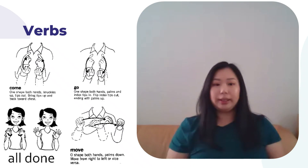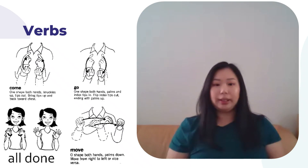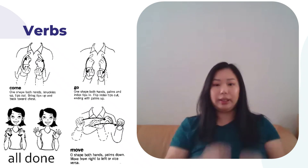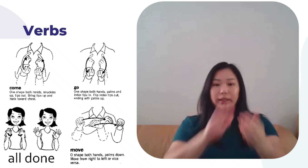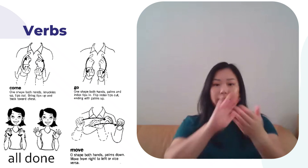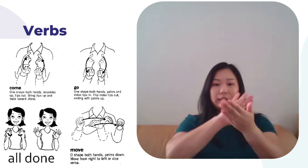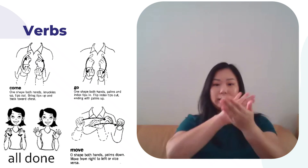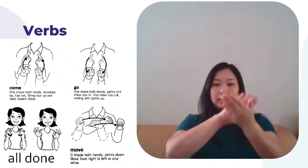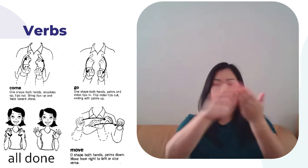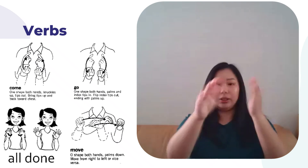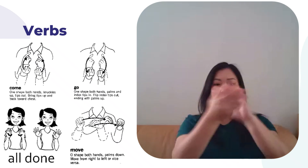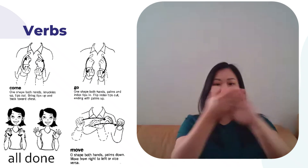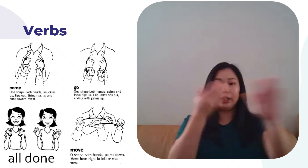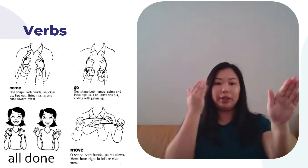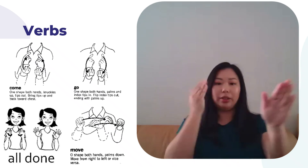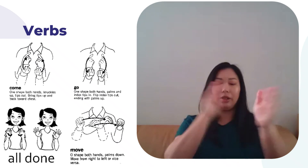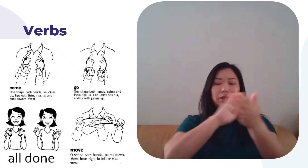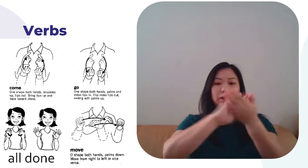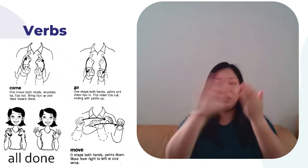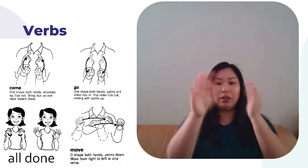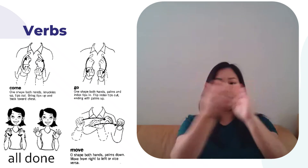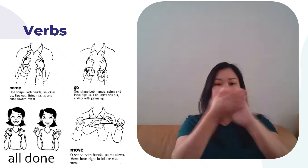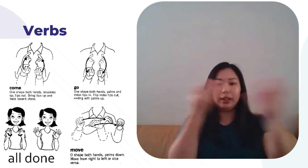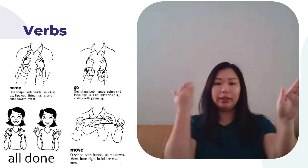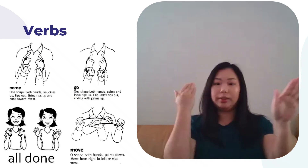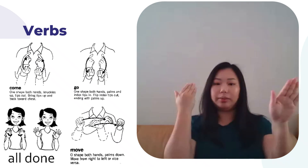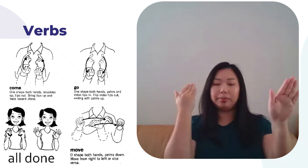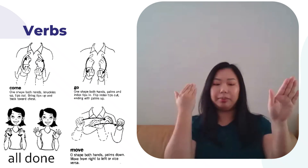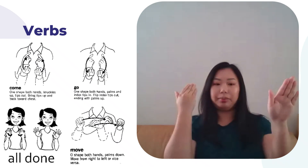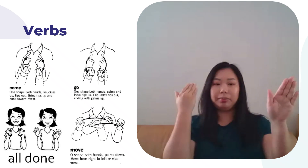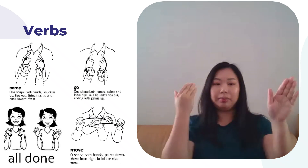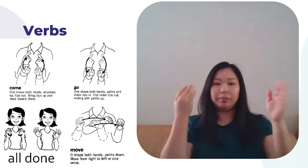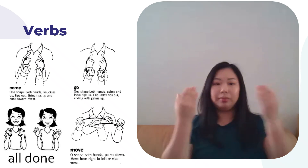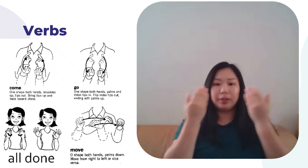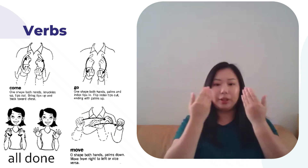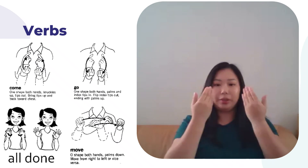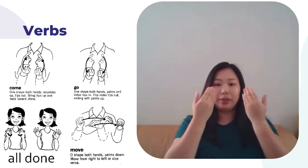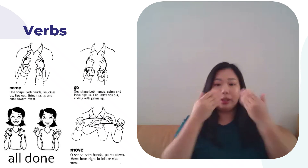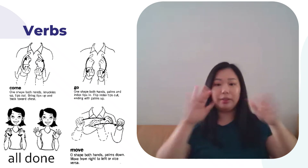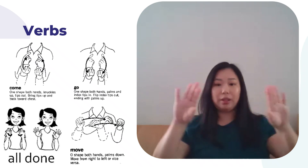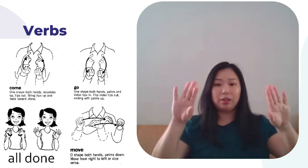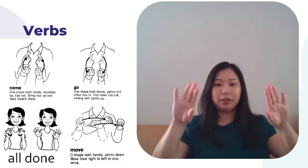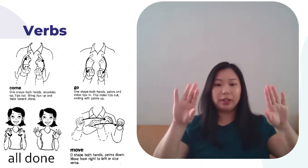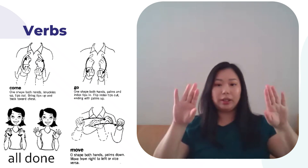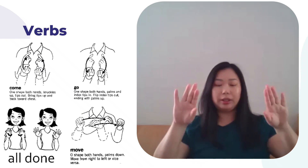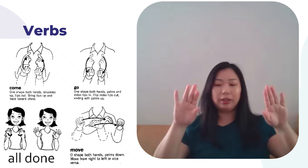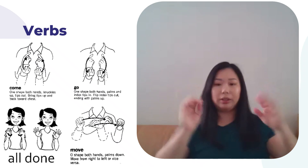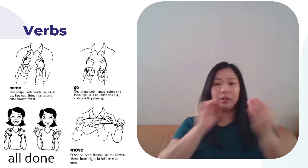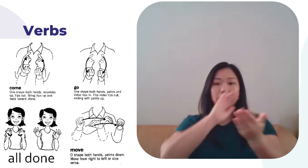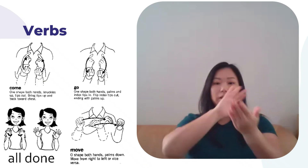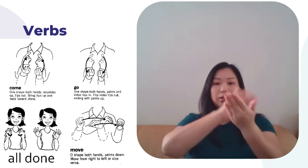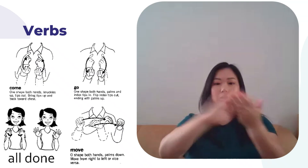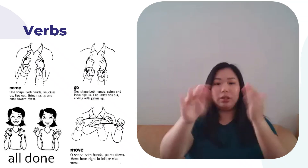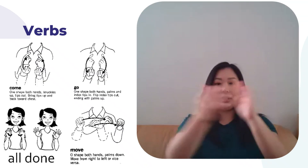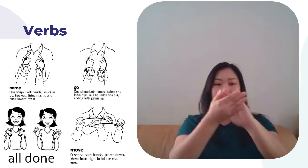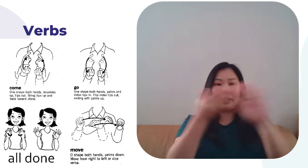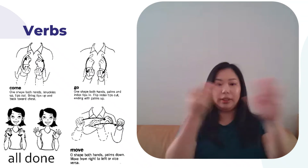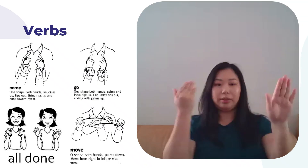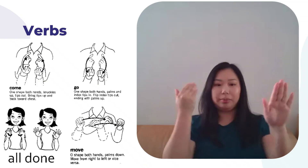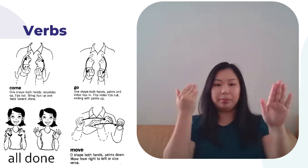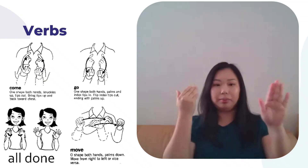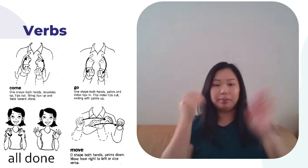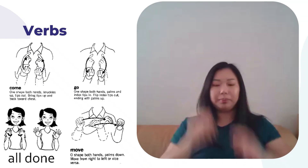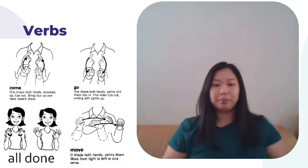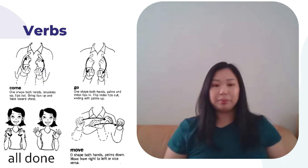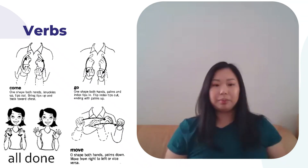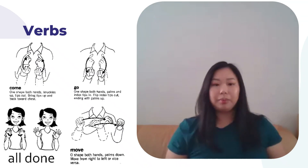also sign it like this. So it looks like you're all done. So you all done or all done.